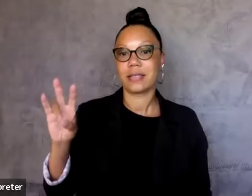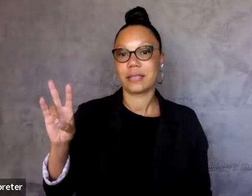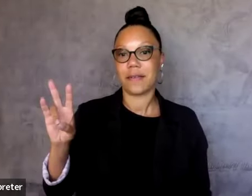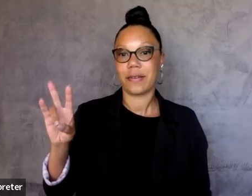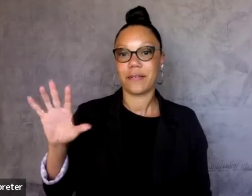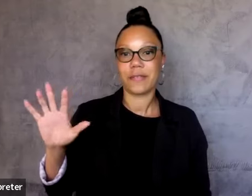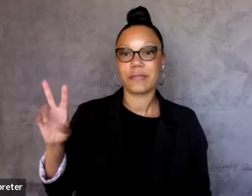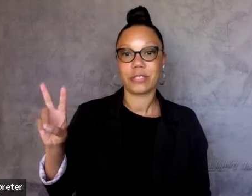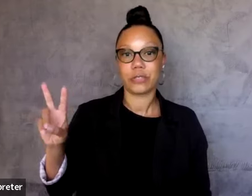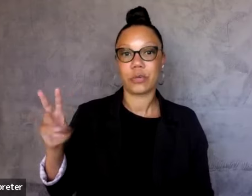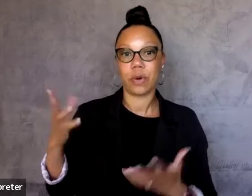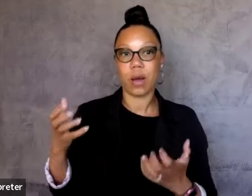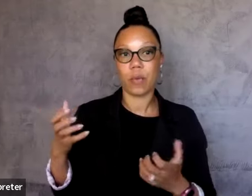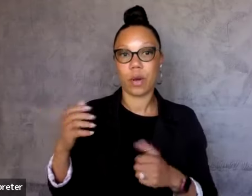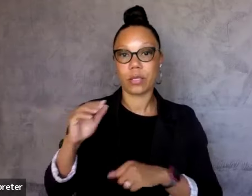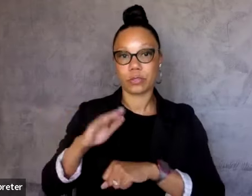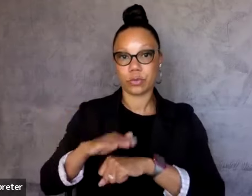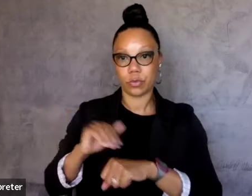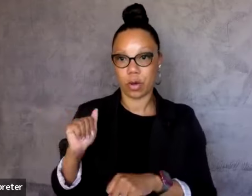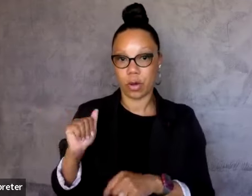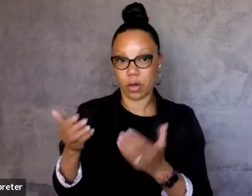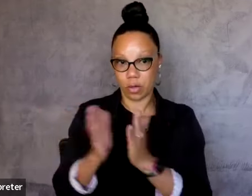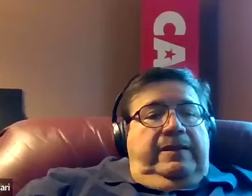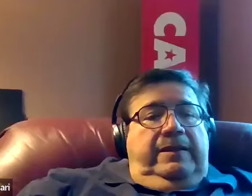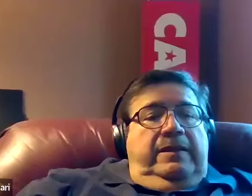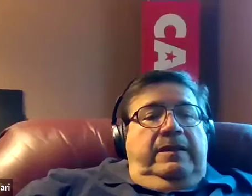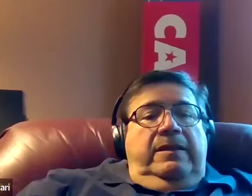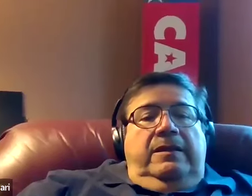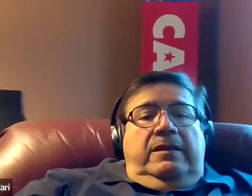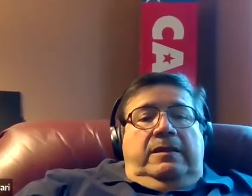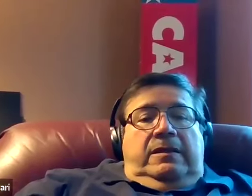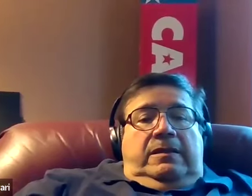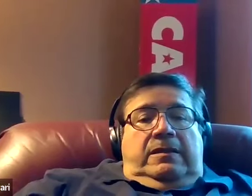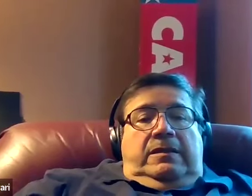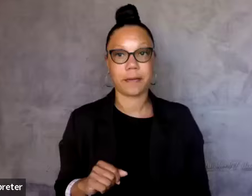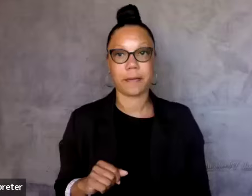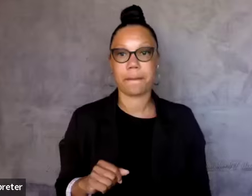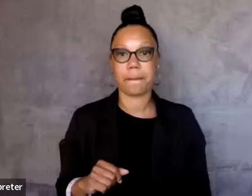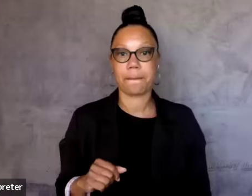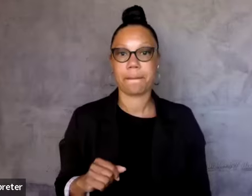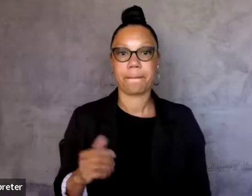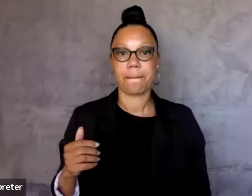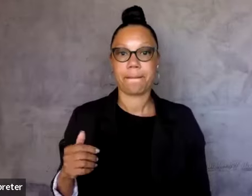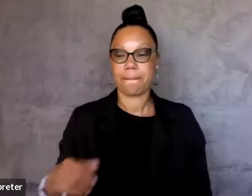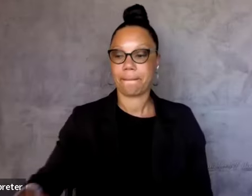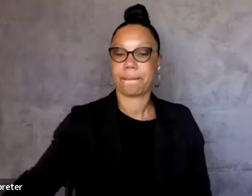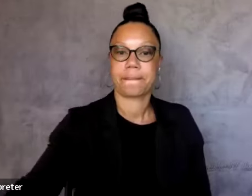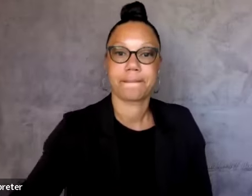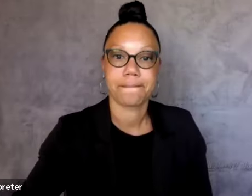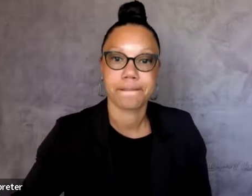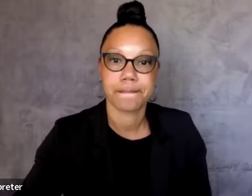question. Second. Point of order. Muted. Sorry. Next speaker is Kevin